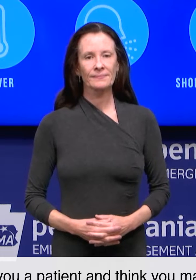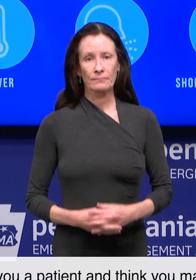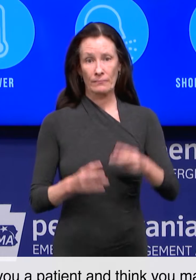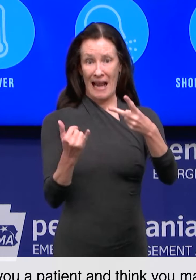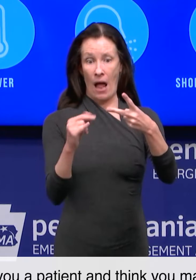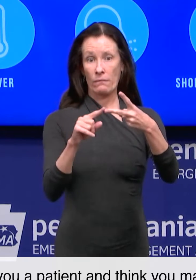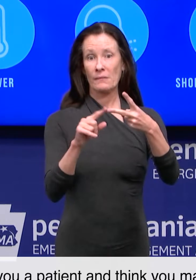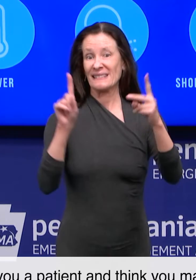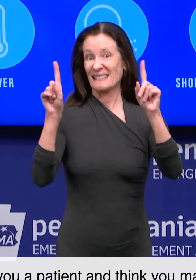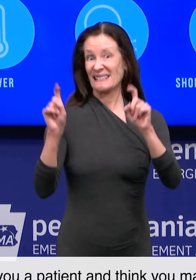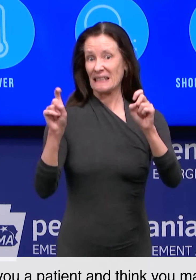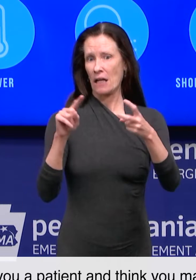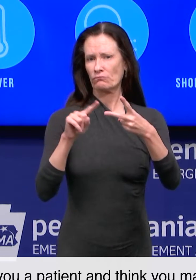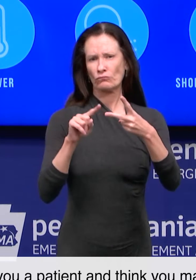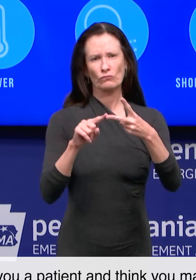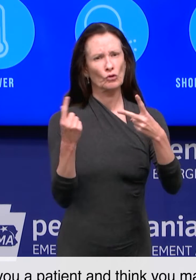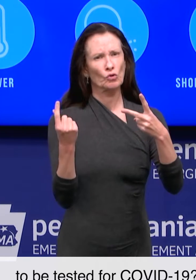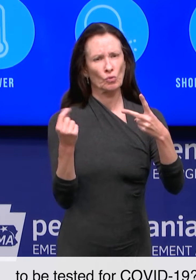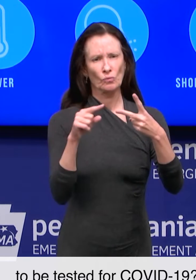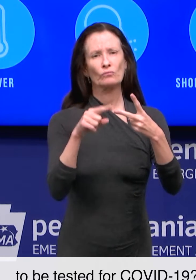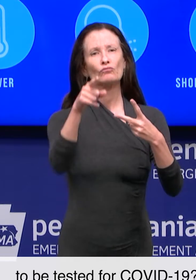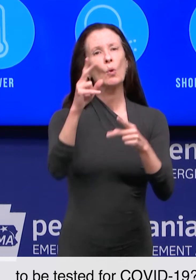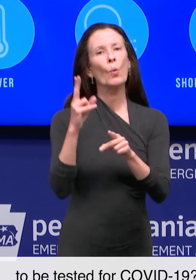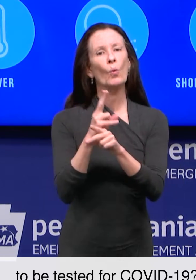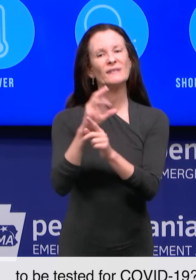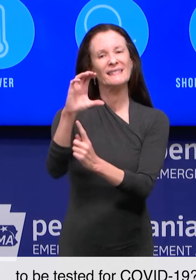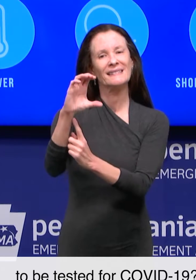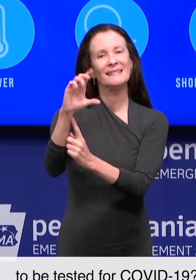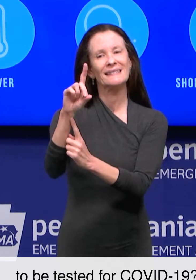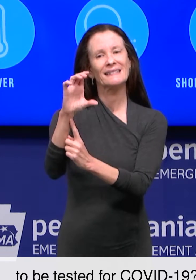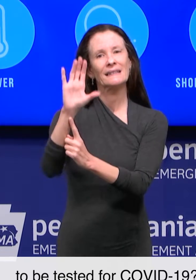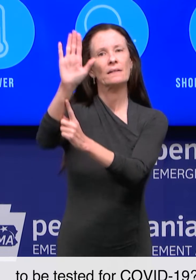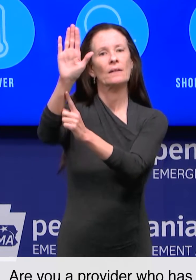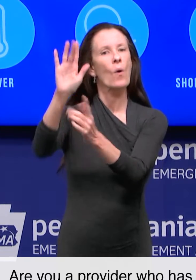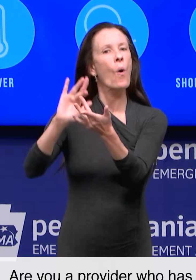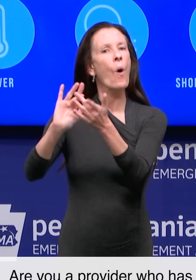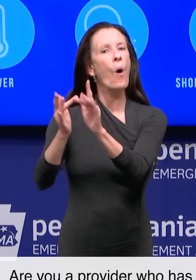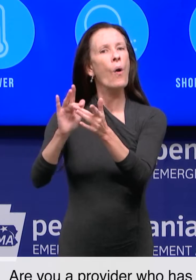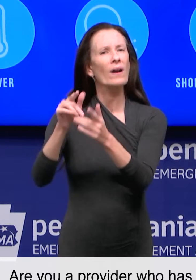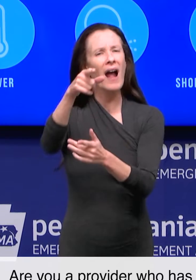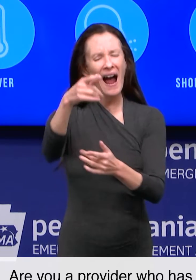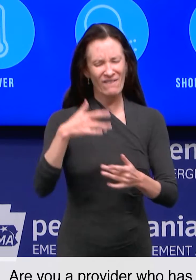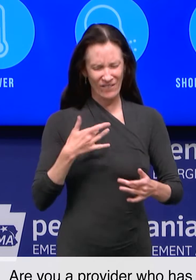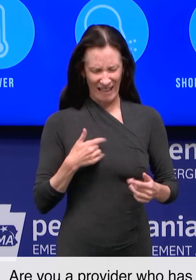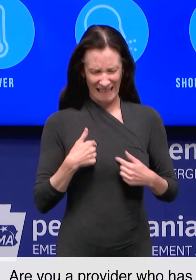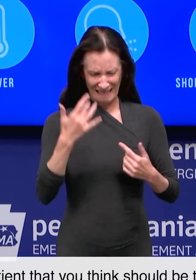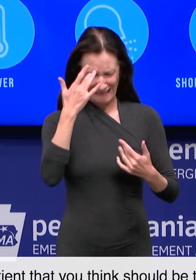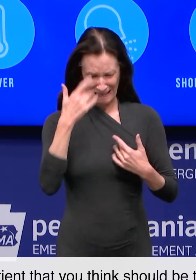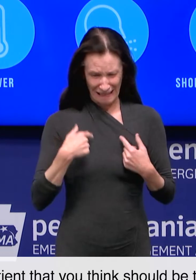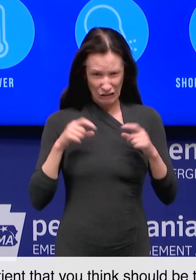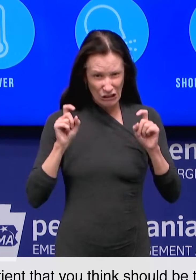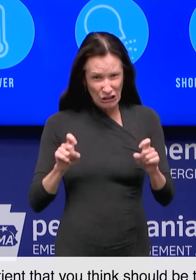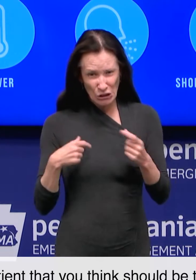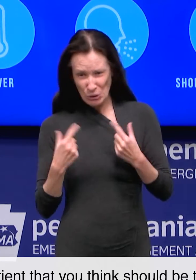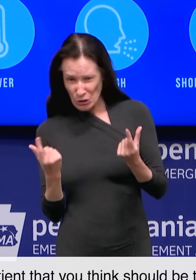Are you a patient and thinking you may need tested for COVID-19? Are you a provider who has a patient that you think should